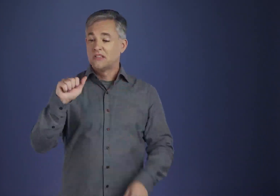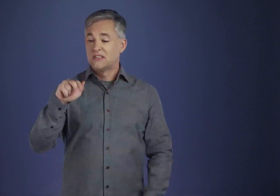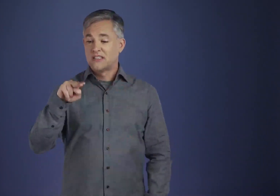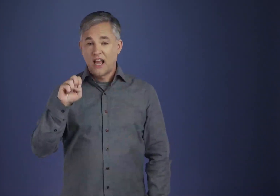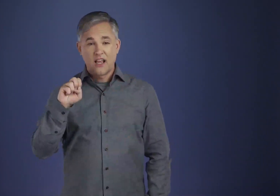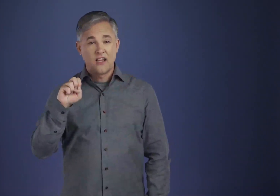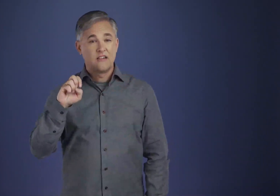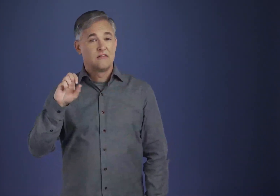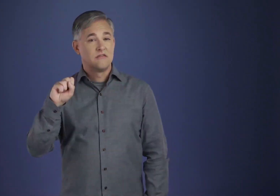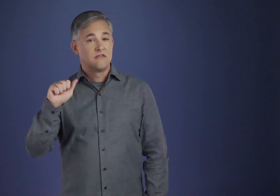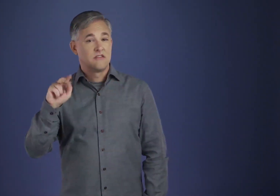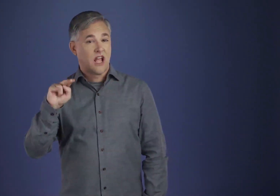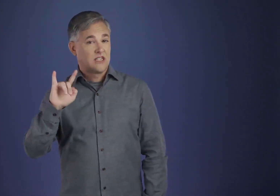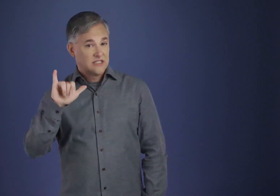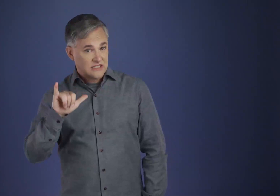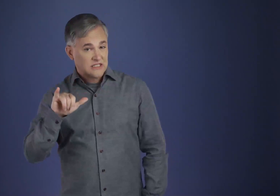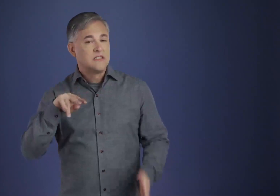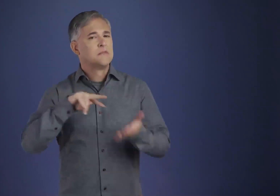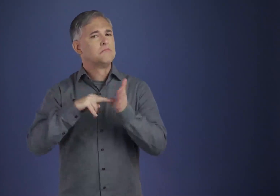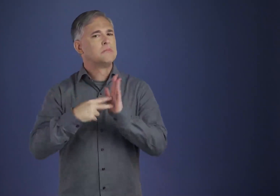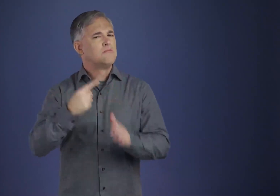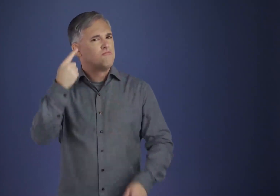Sanity is defined as soundness of mind.